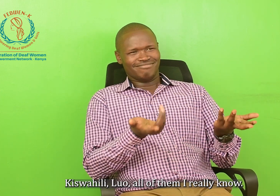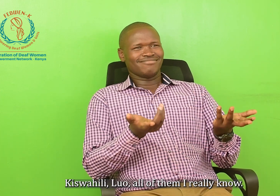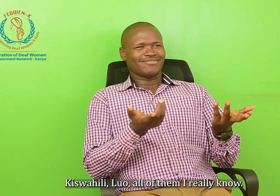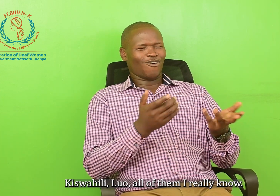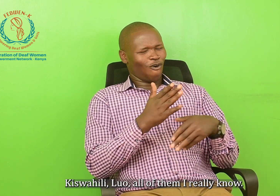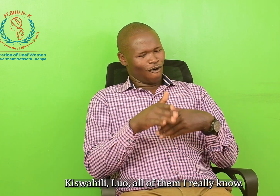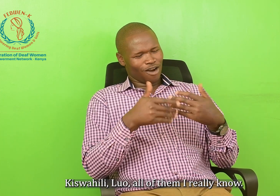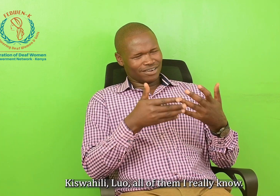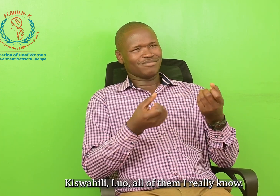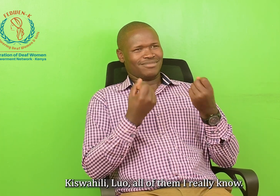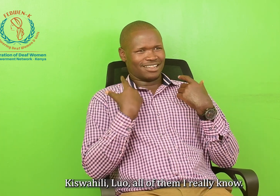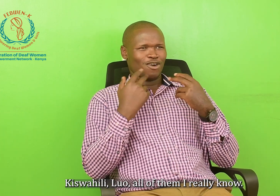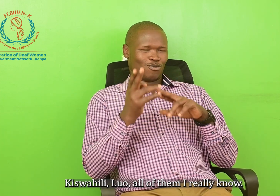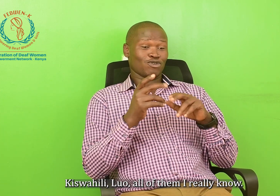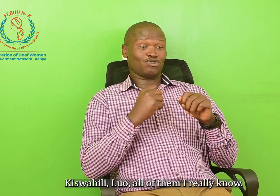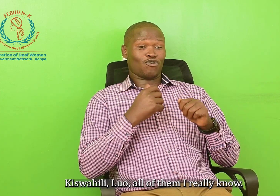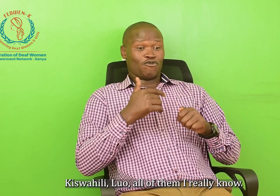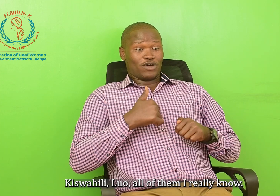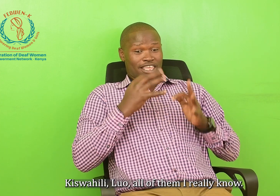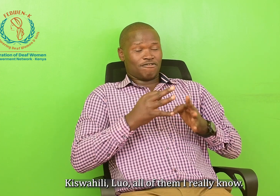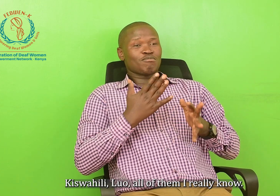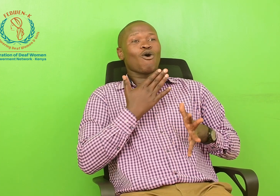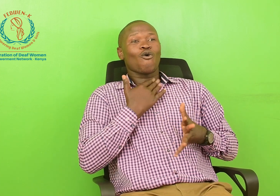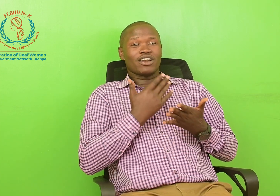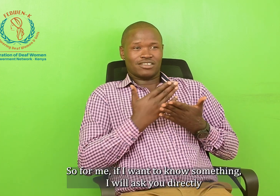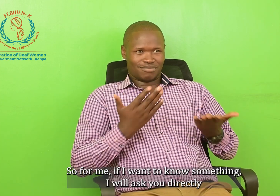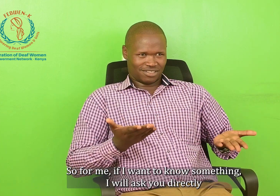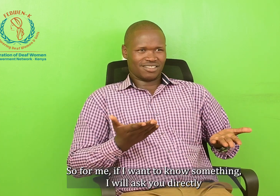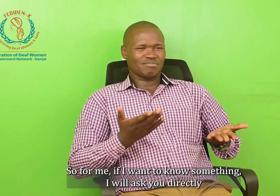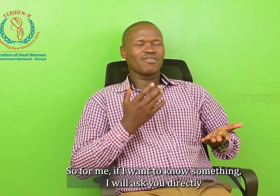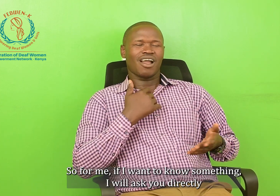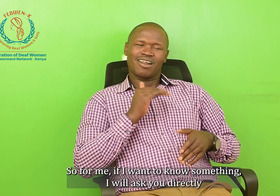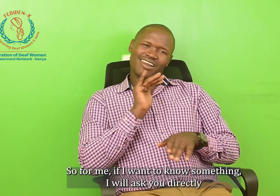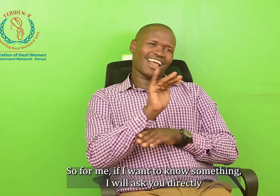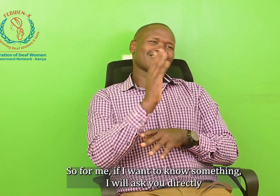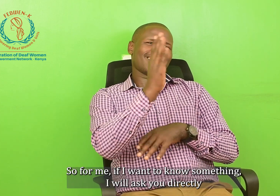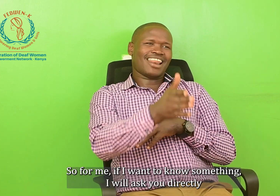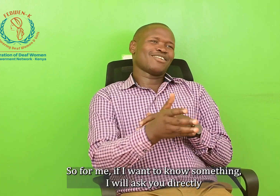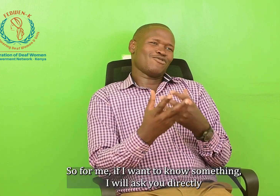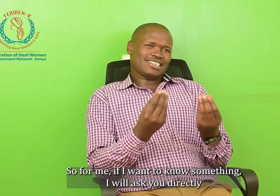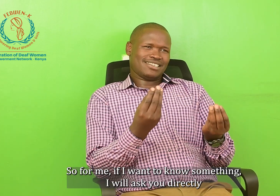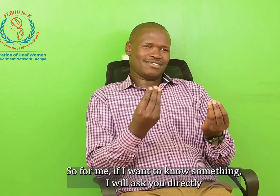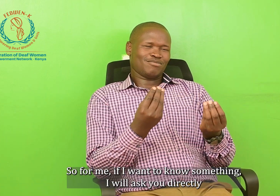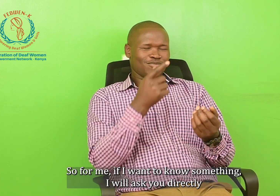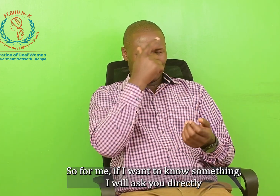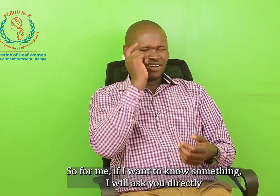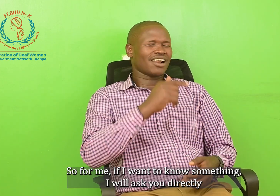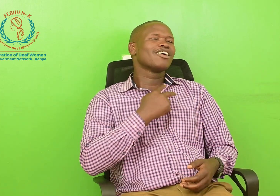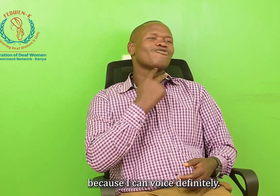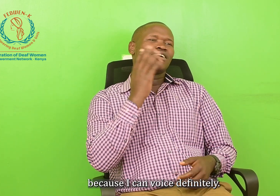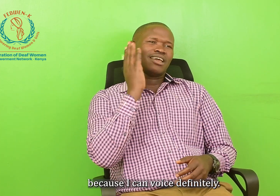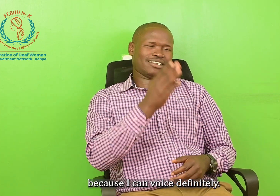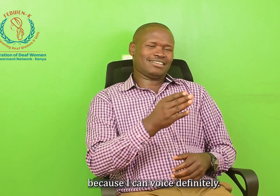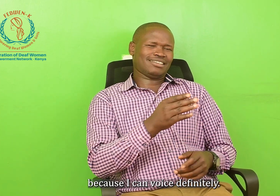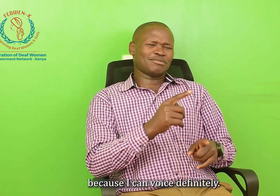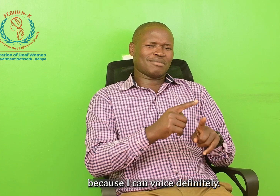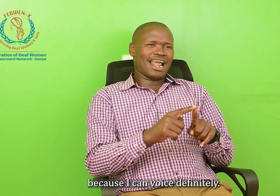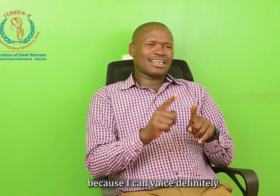Luo. All of them I really know. So for me, if I want to know something, I will ask you directly because I can voice